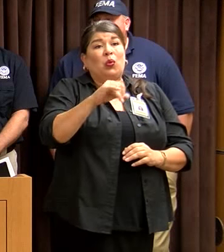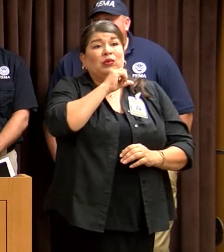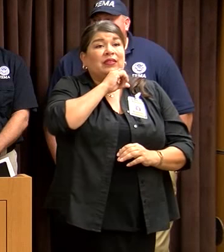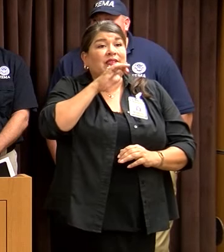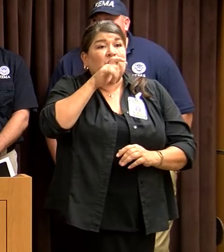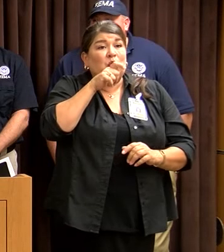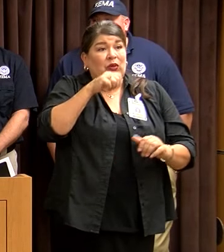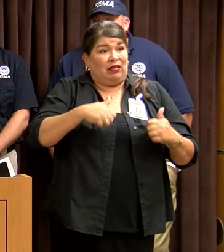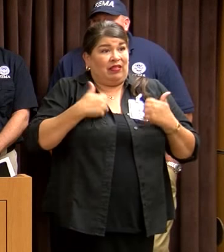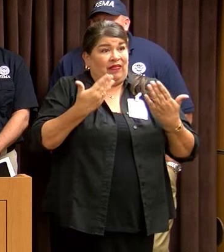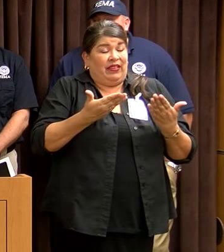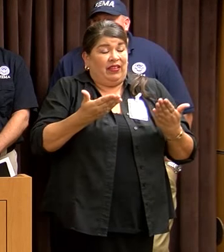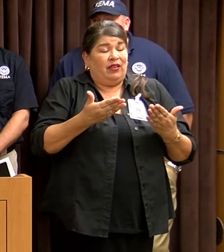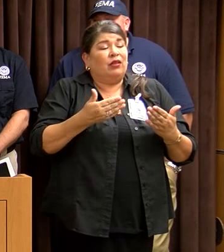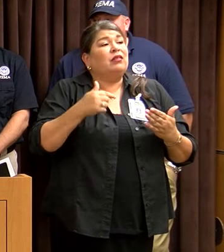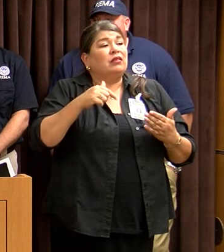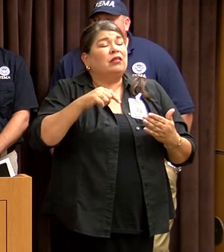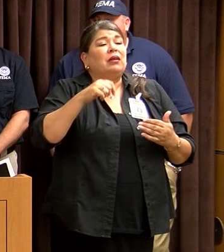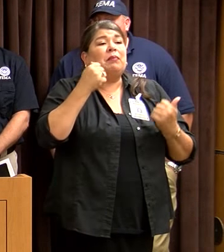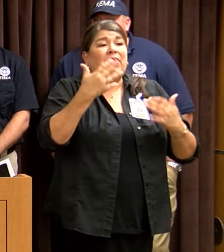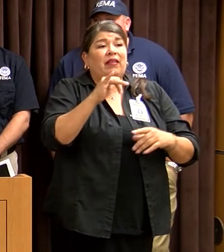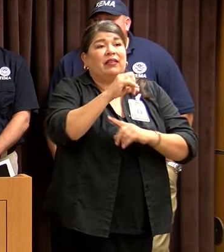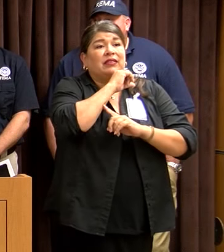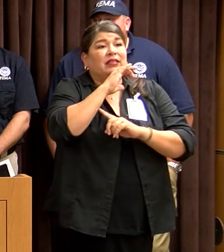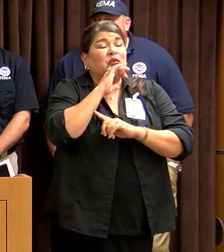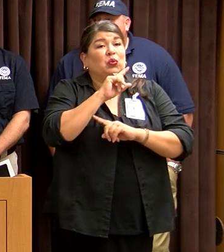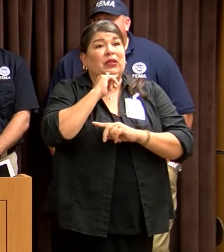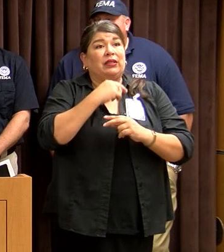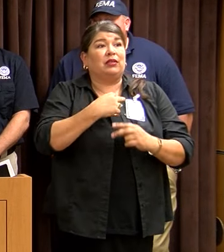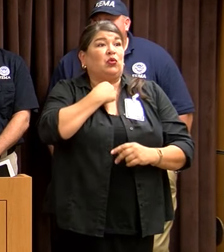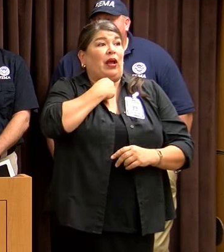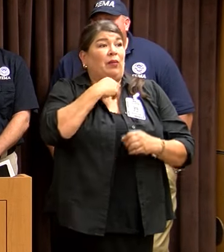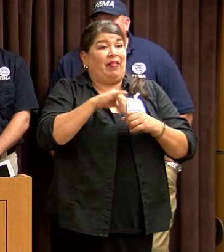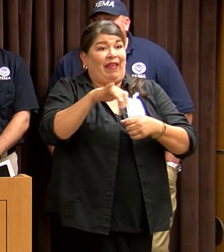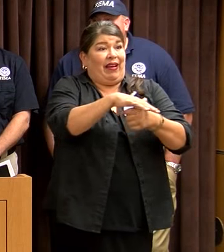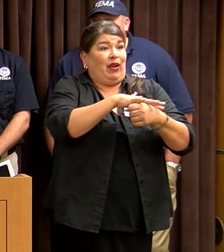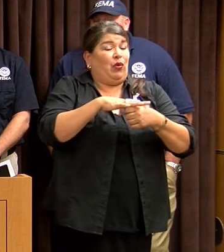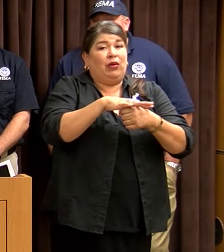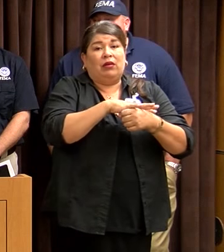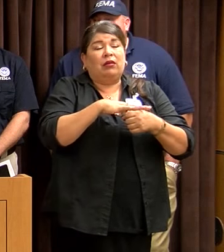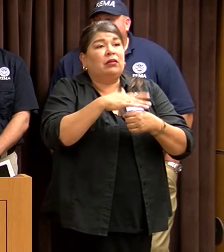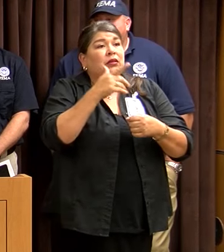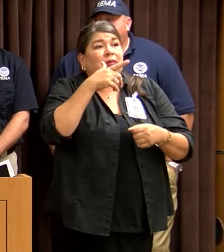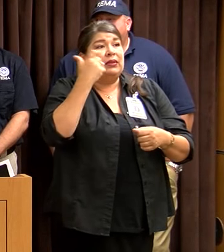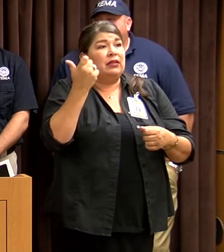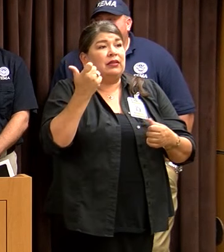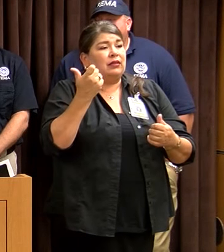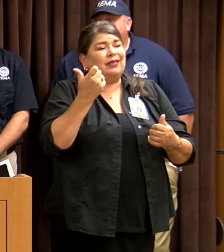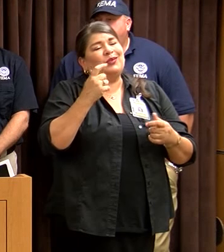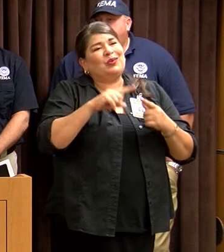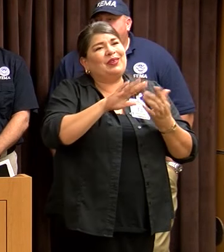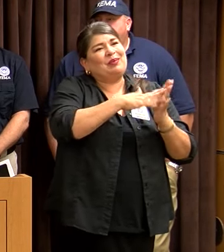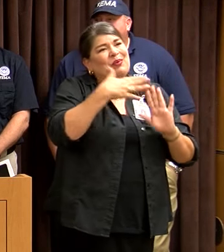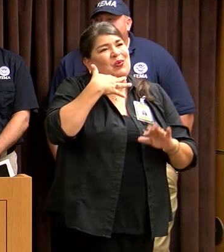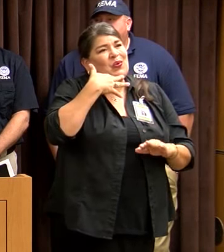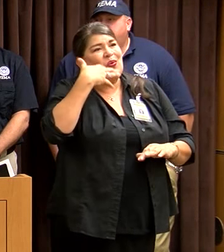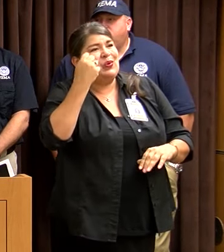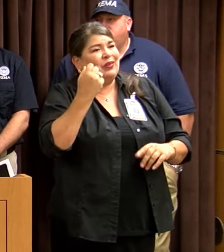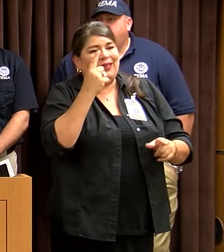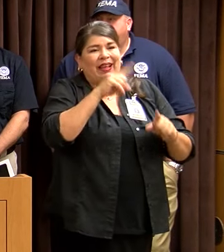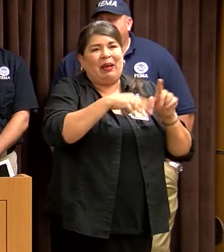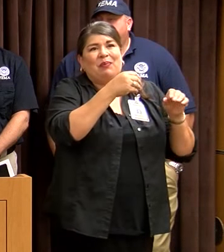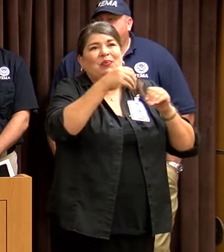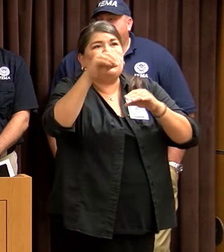here, many of them were kind of trapped in the area because, you get to a certain age and you can't move out